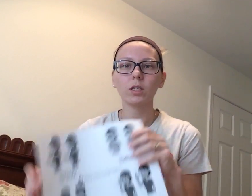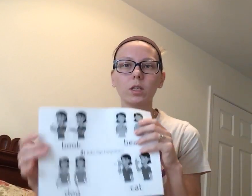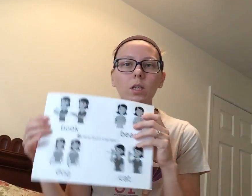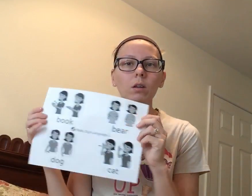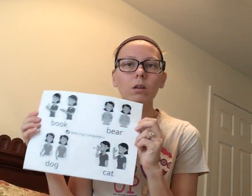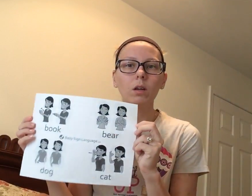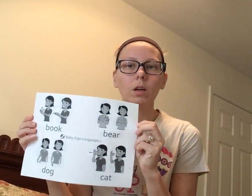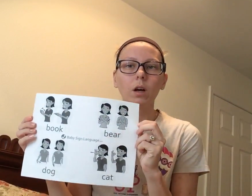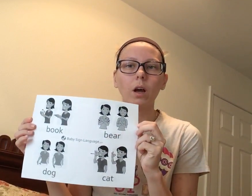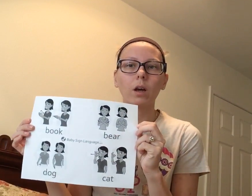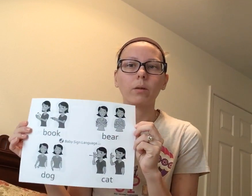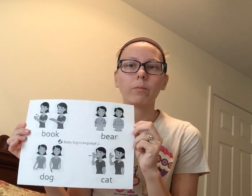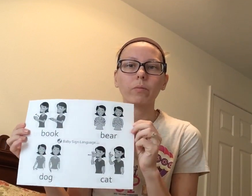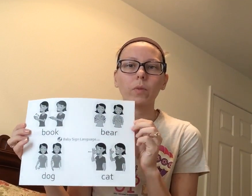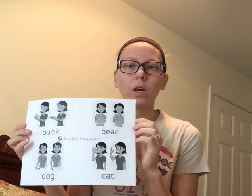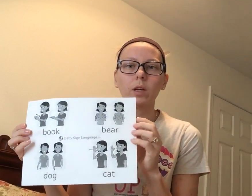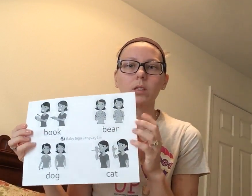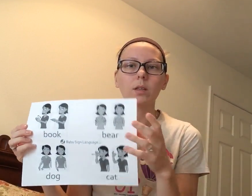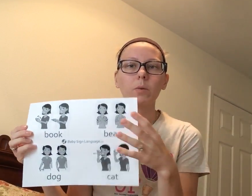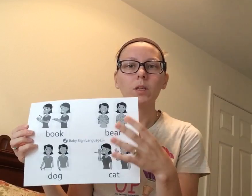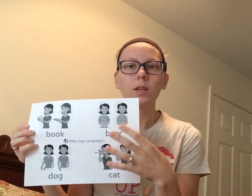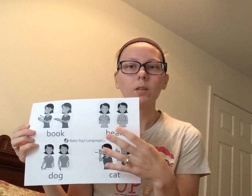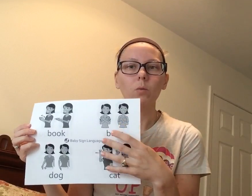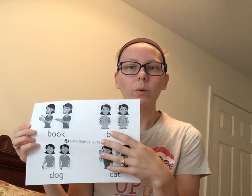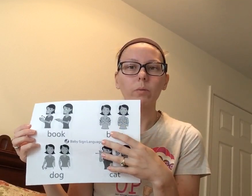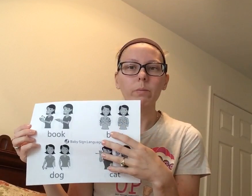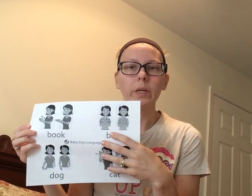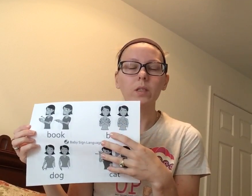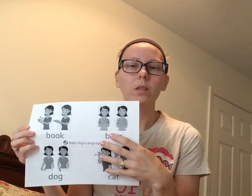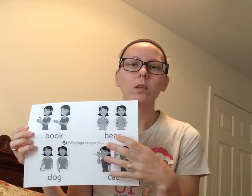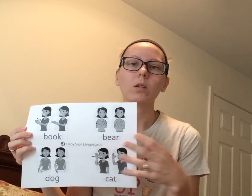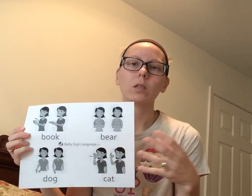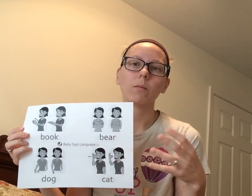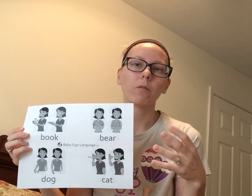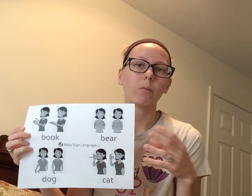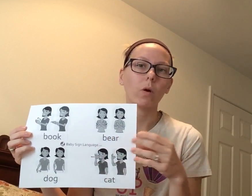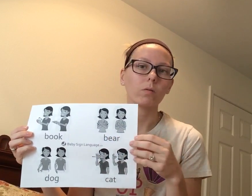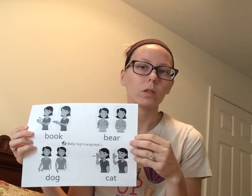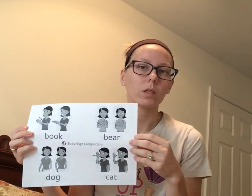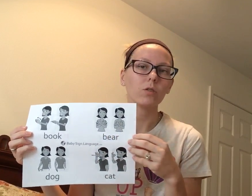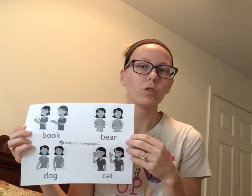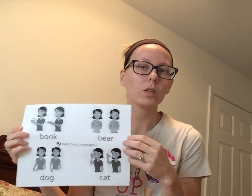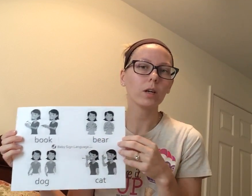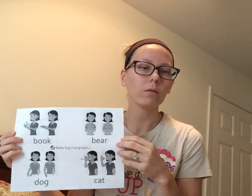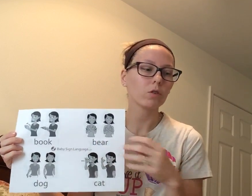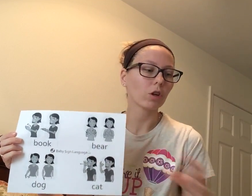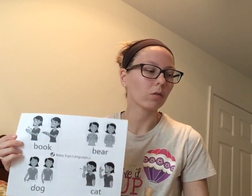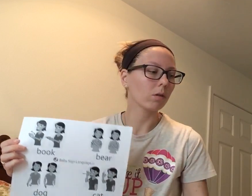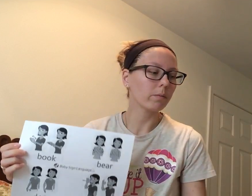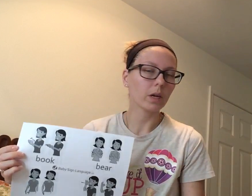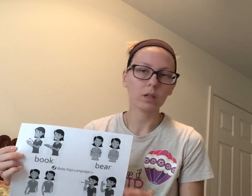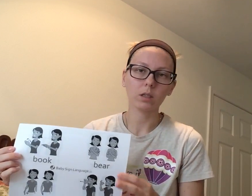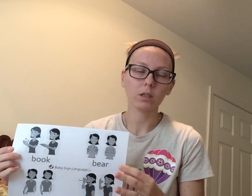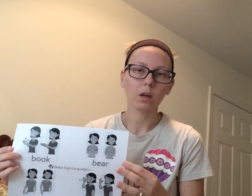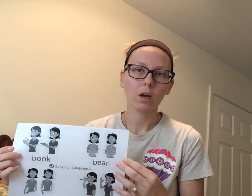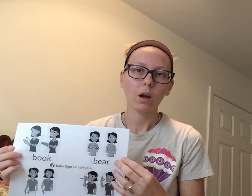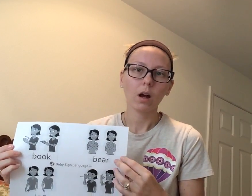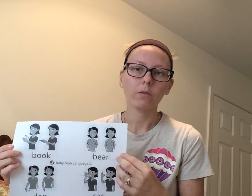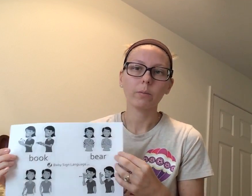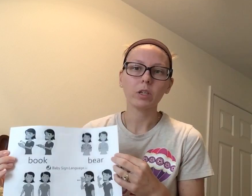sheets here. And some of the signs will be repeats in here and some of them won't. This is just kind of a general mix of a bunch